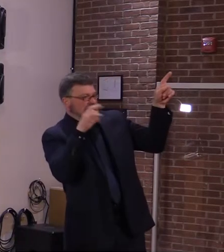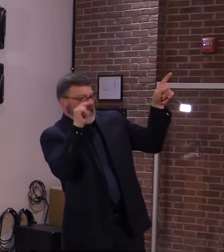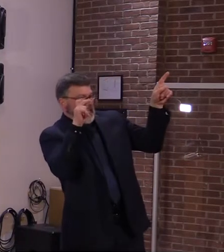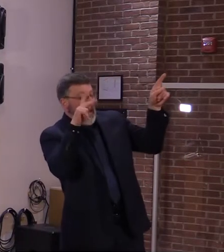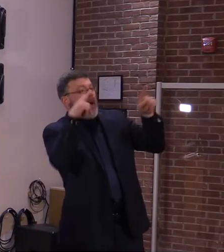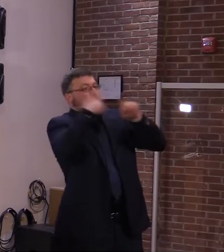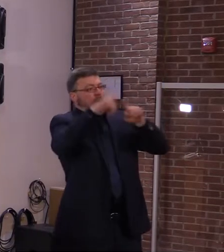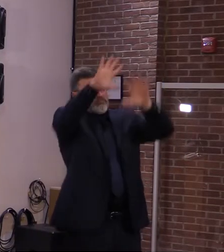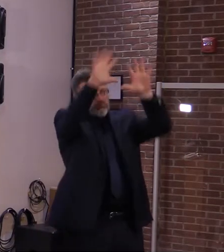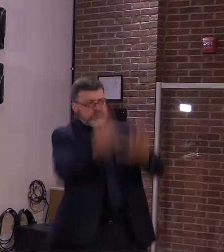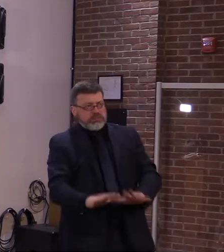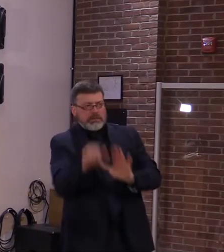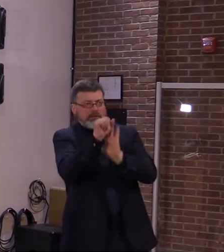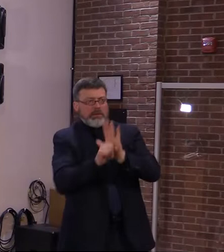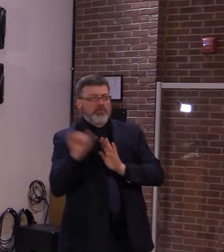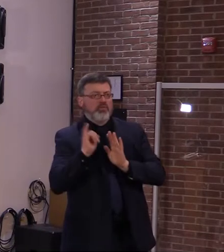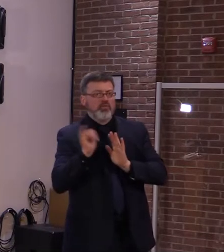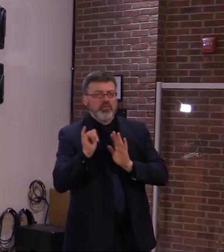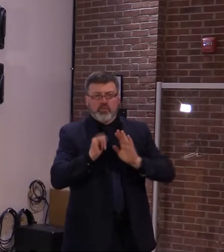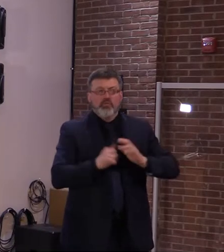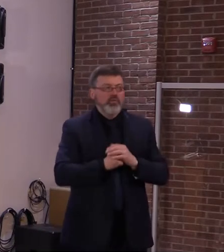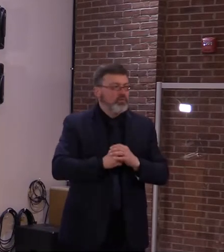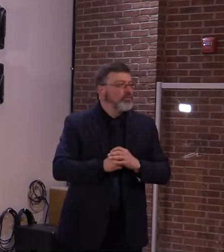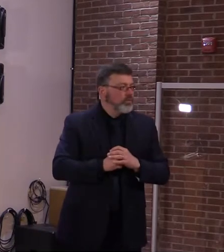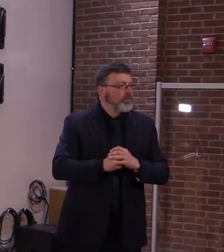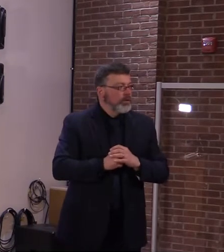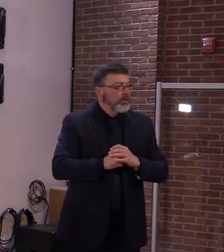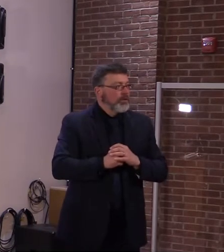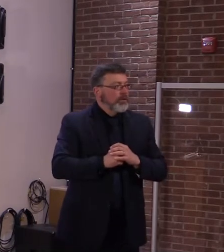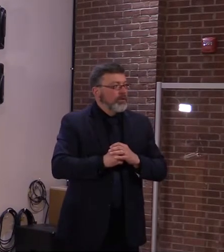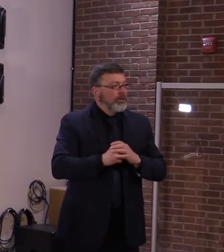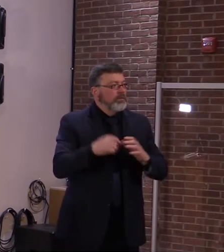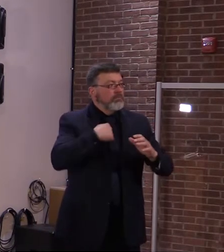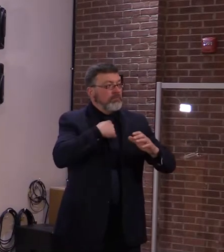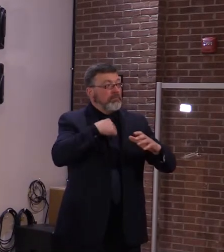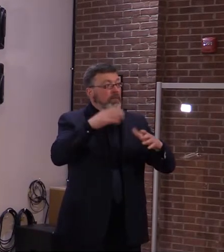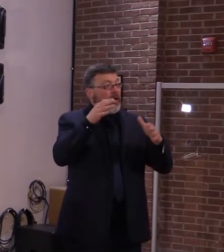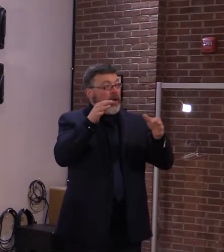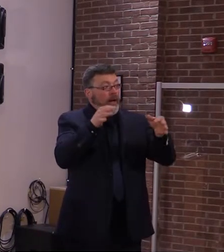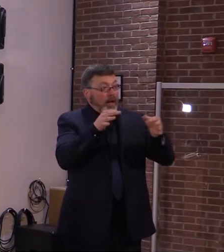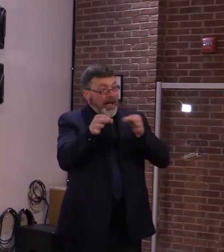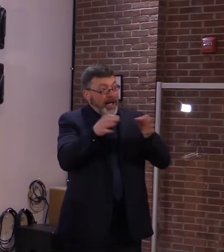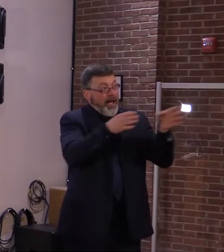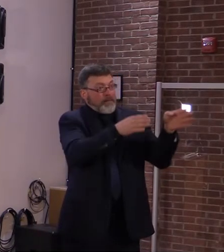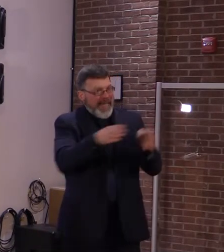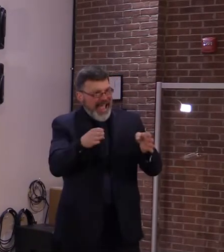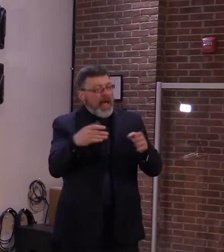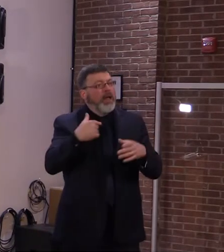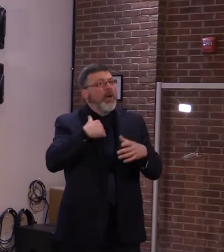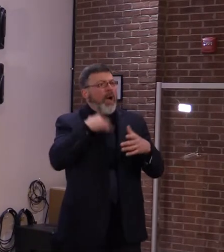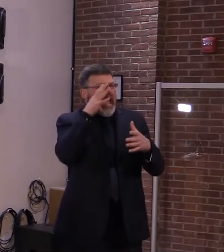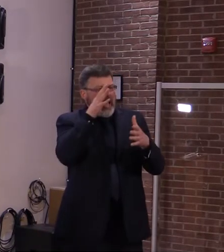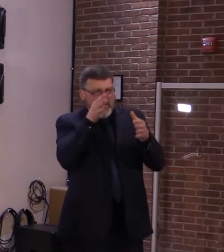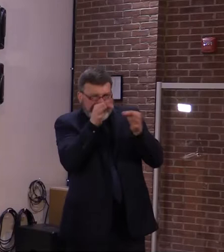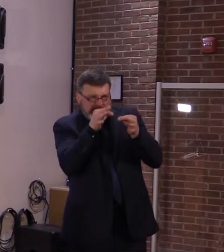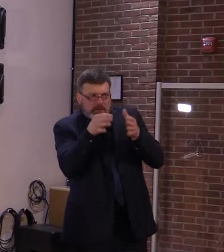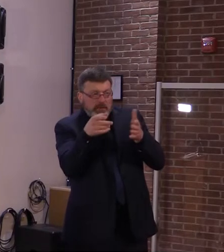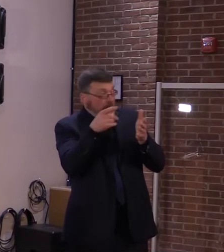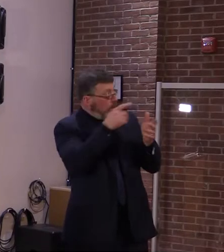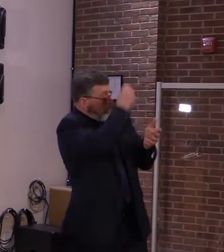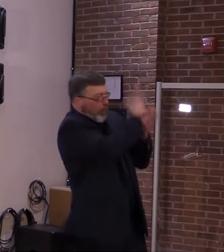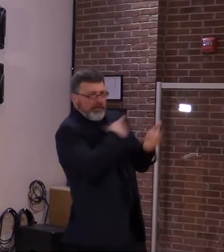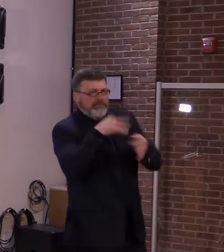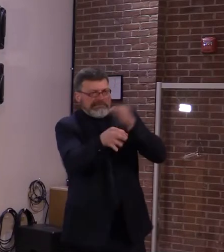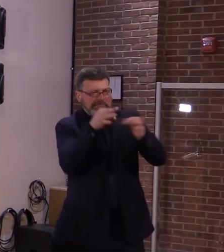closer to moving past the COVID-19 pandemic. Finally, I'd like to end on a somewhat different note, one that